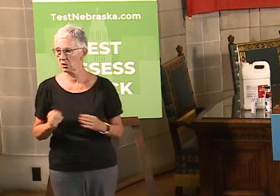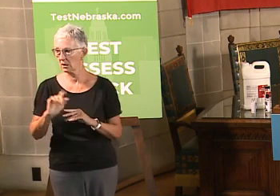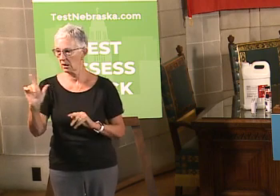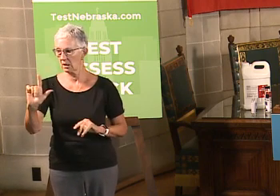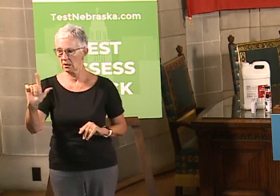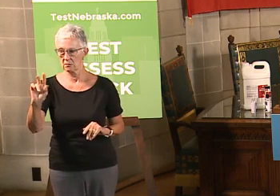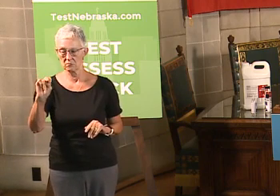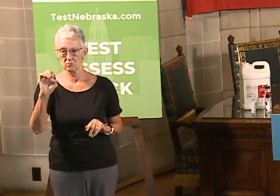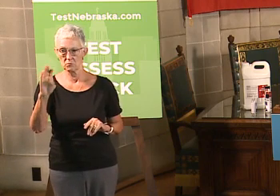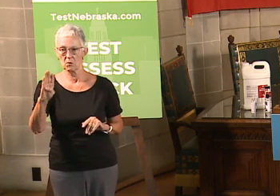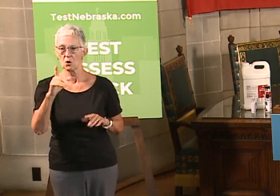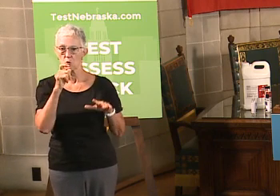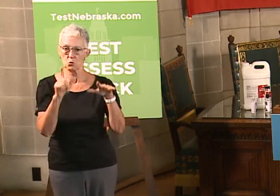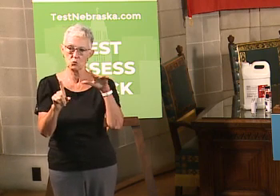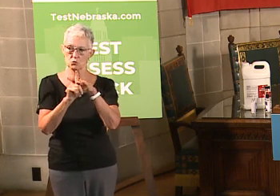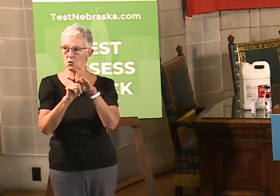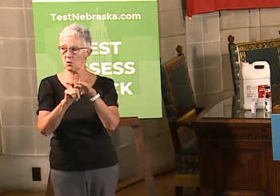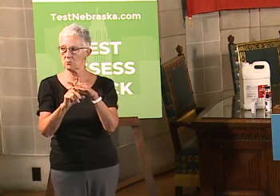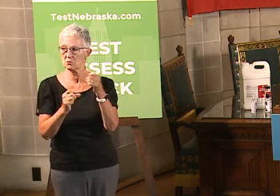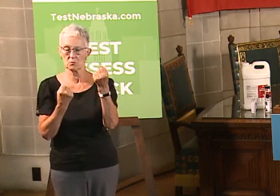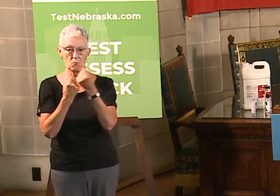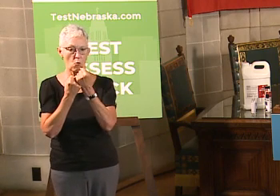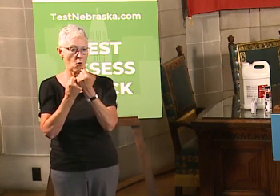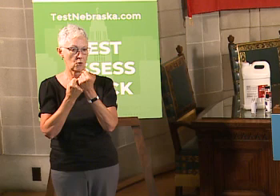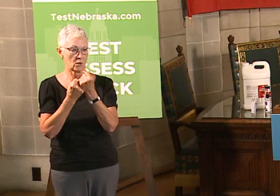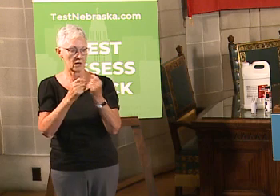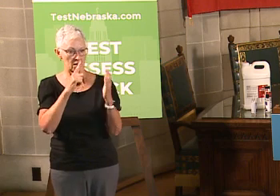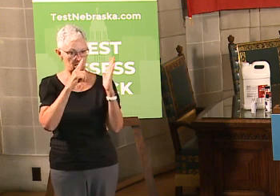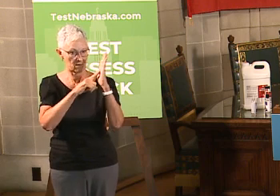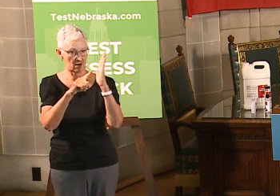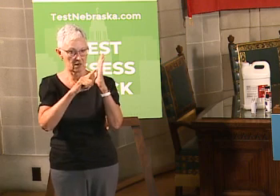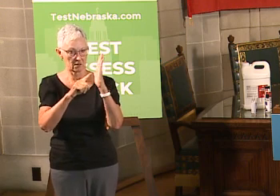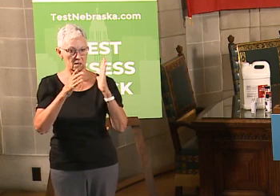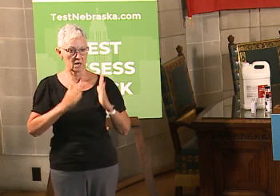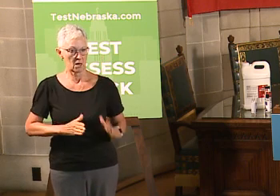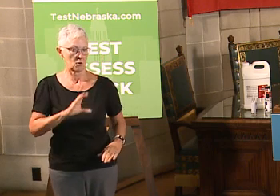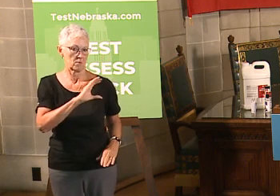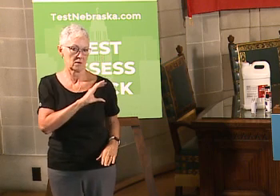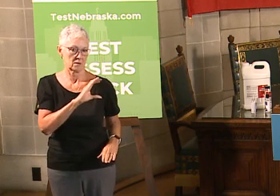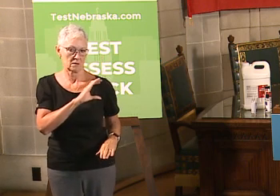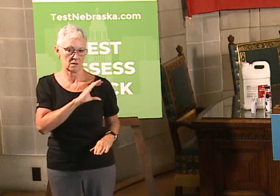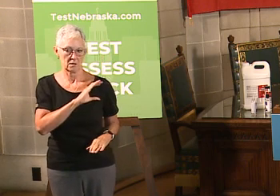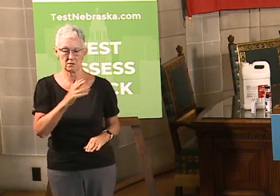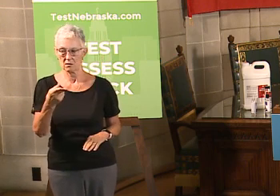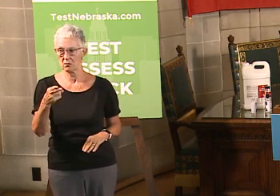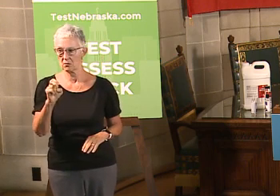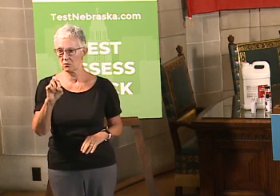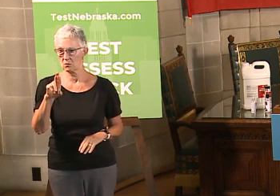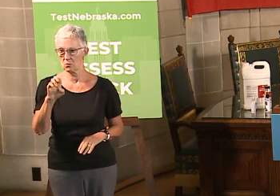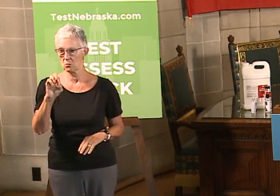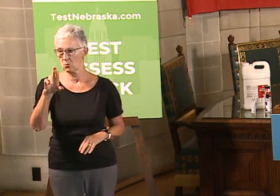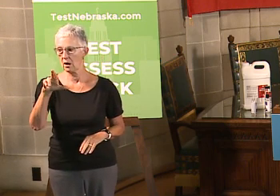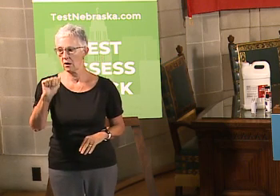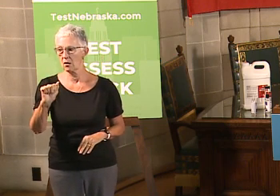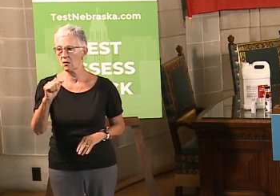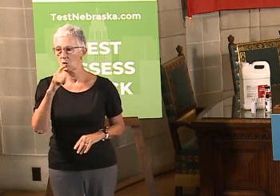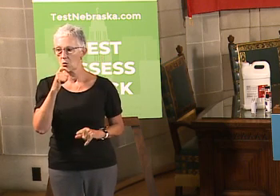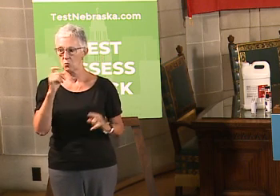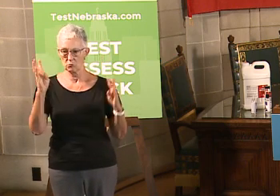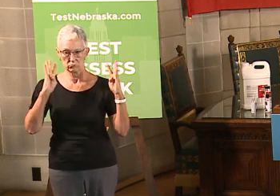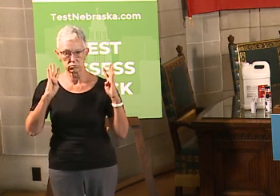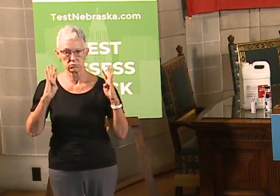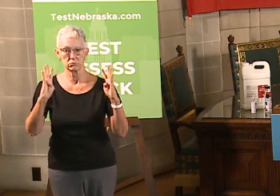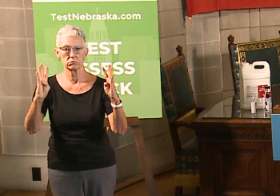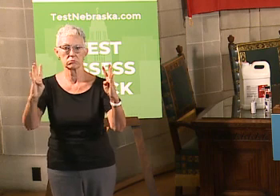to support Investigator Herrera and lined the road for the funeral procession. It was really touching and moving